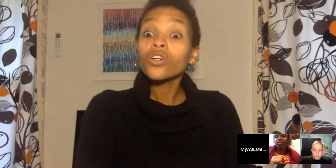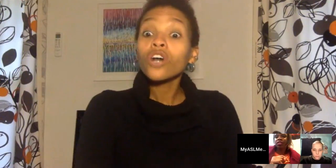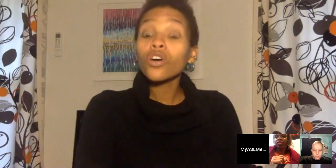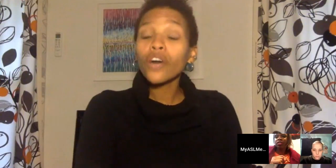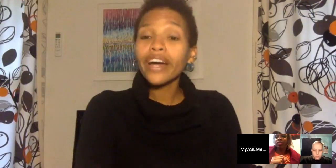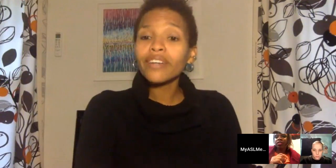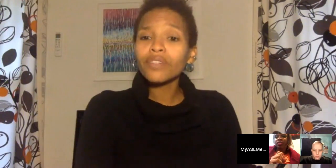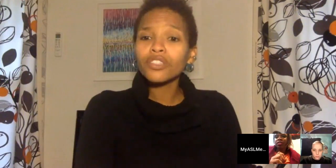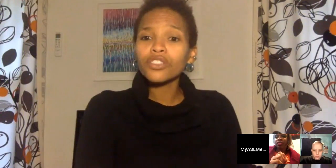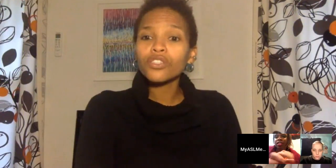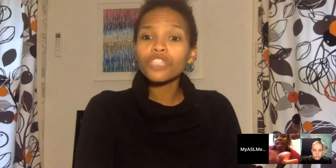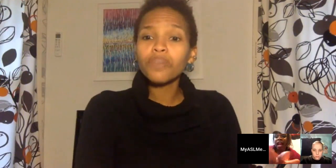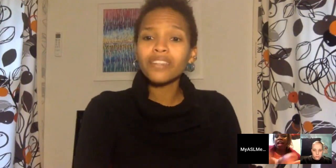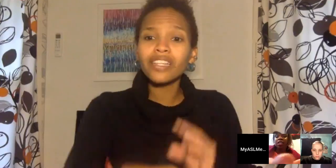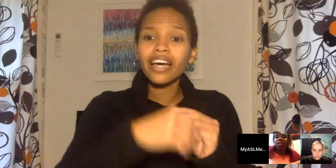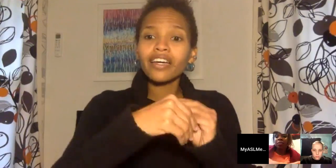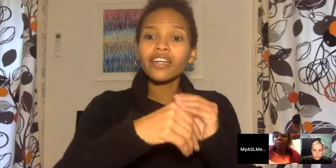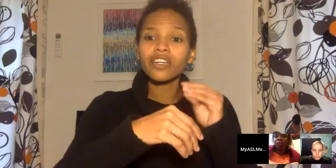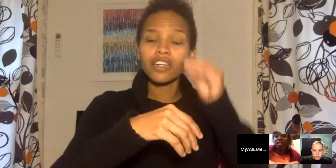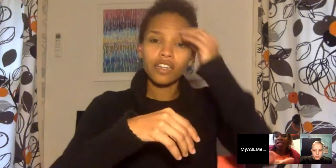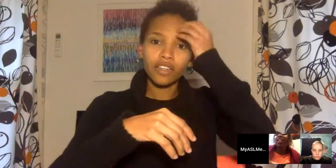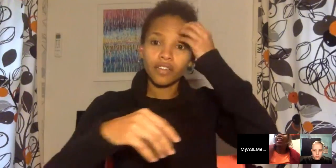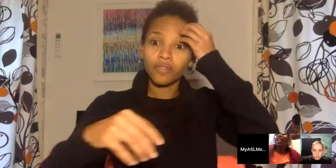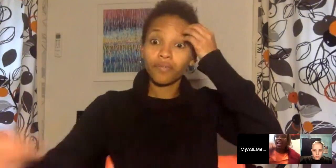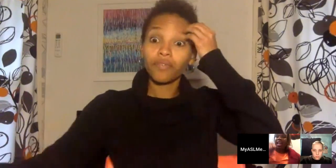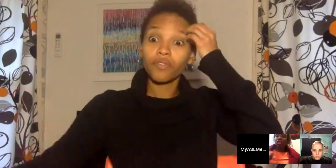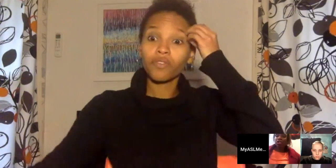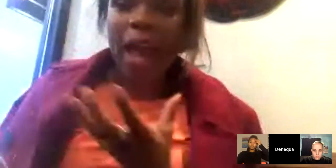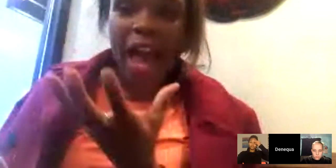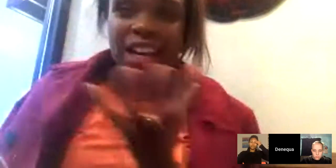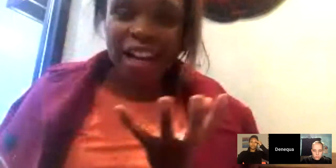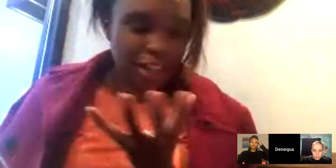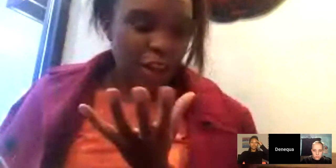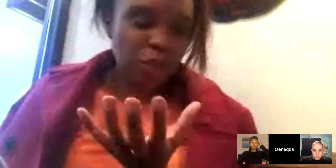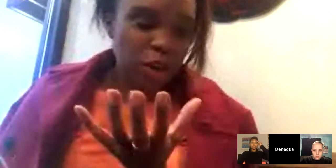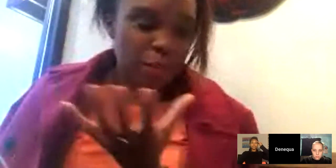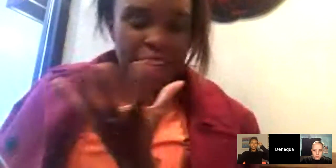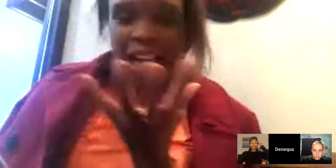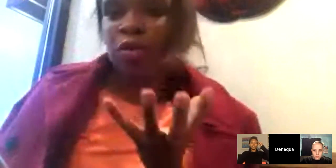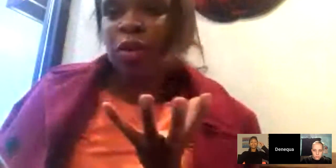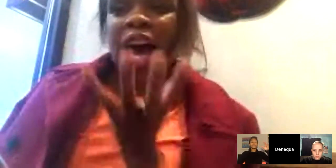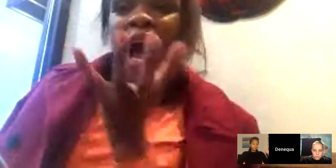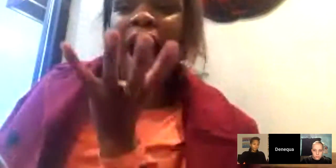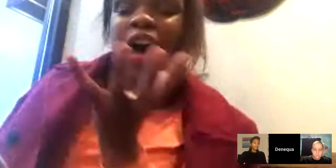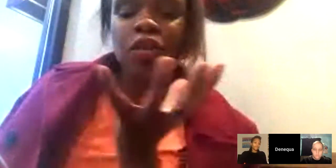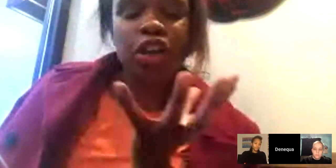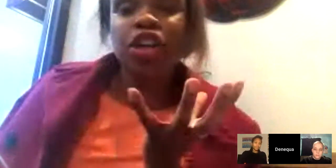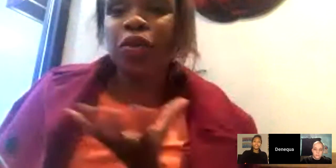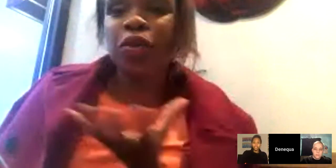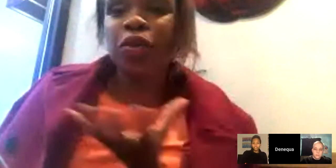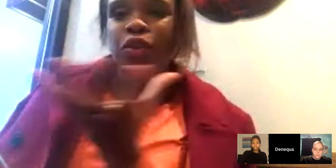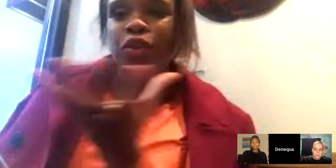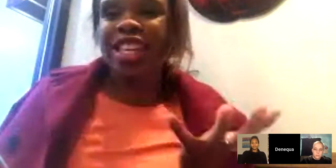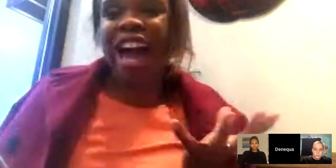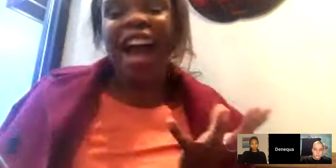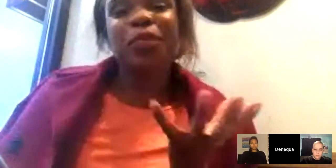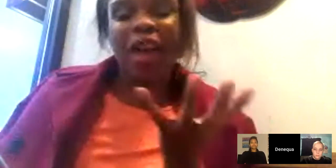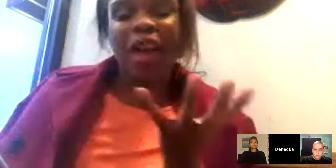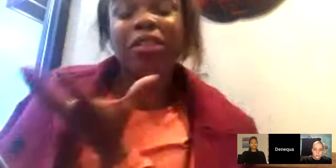Oh, go ahead. Response to that? Yes, you had it. That was one of my next ones. How could you use I